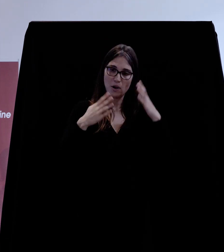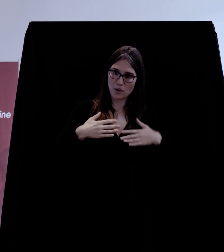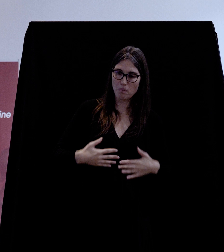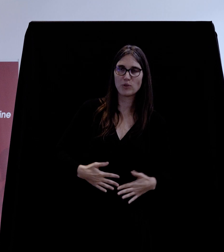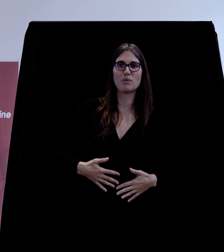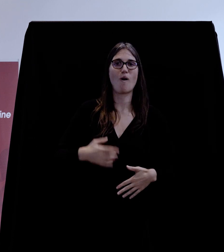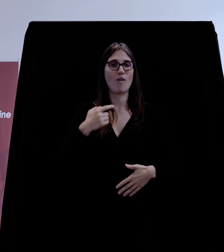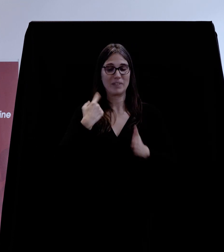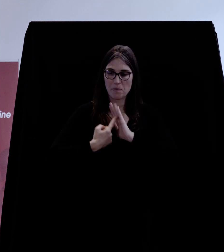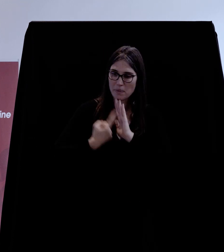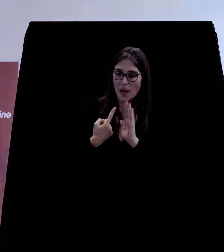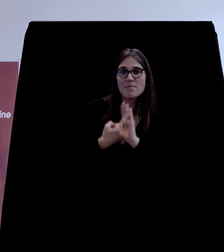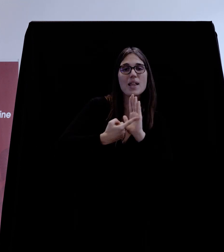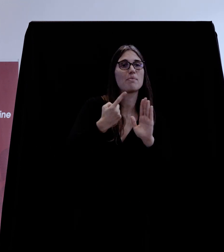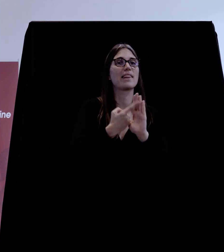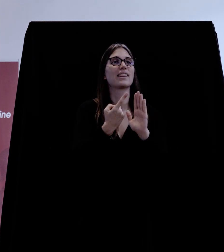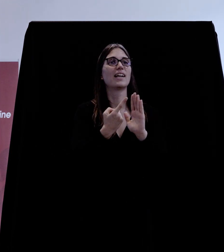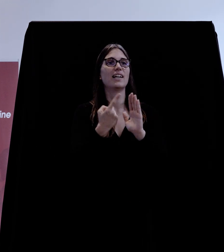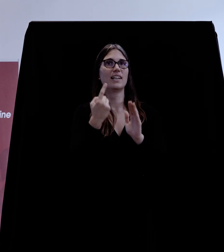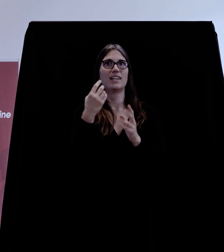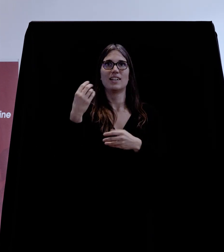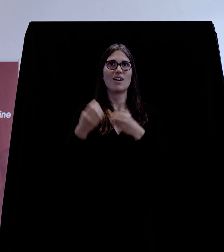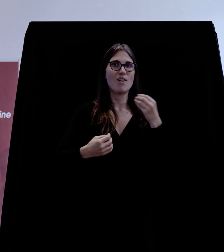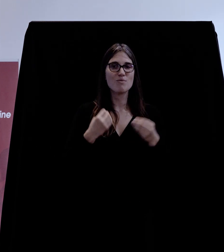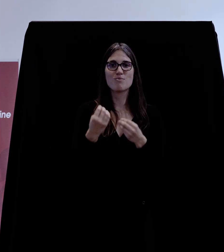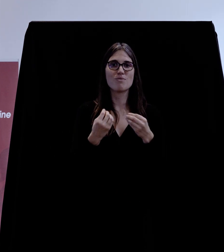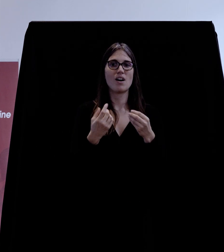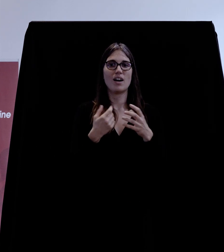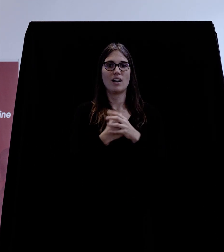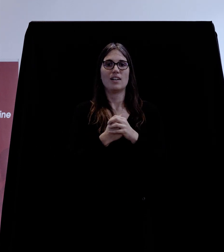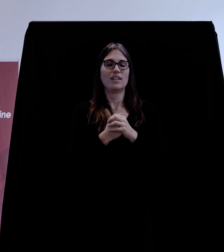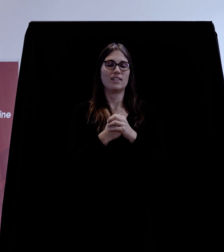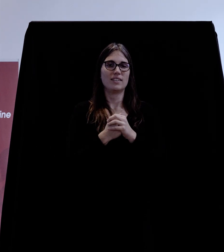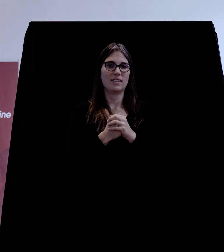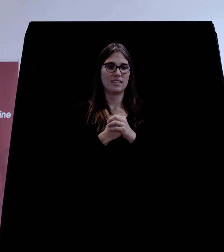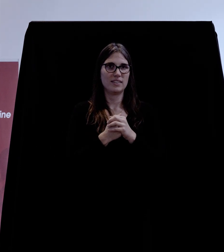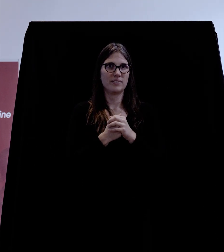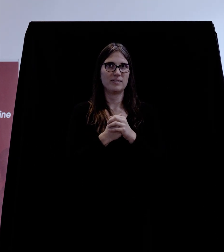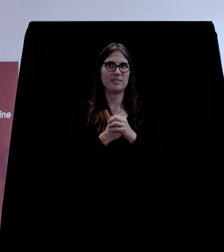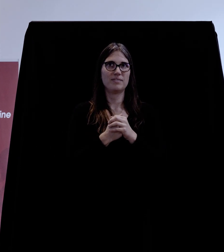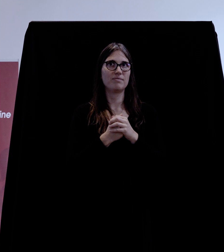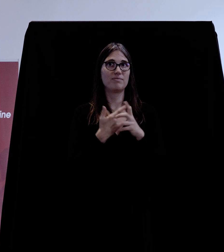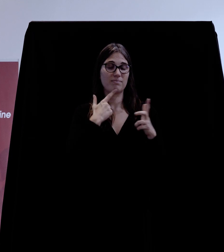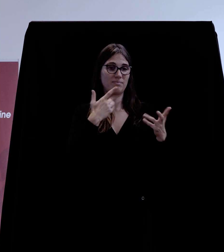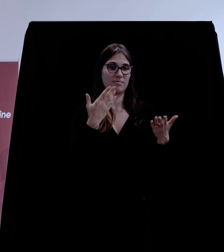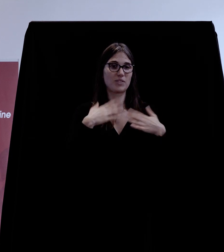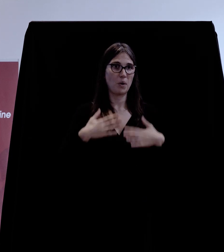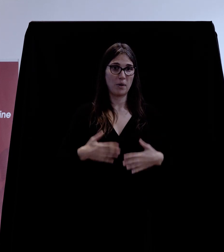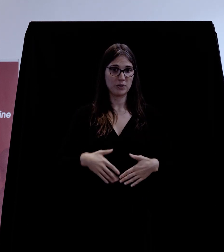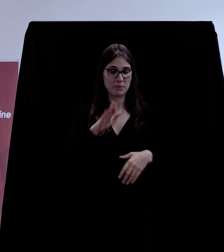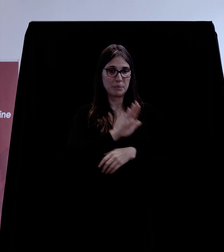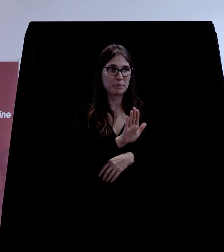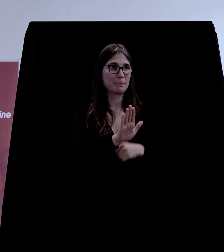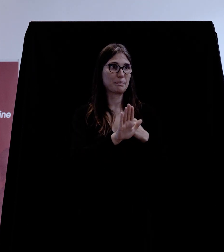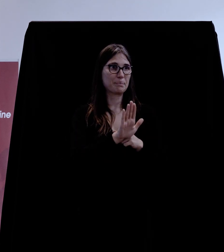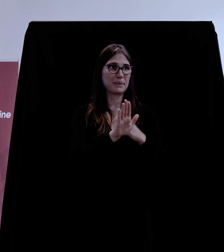again. But I notice that those tend to increase when the kid is stressed. So it's a nice thing if you